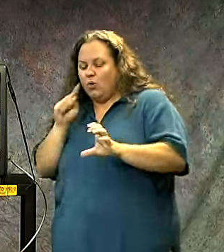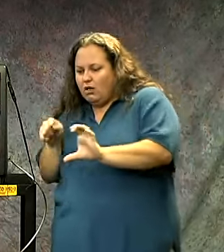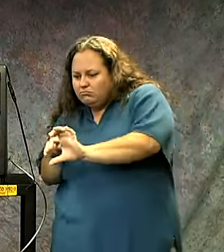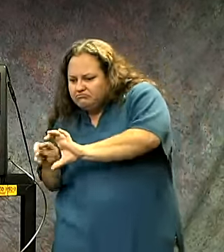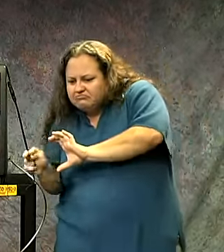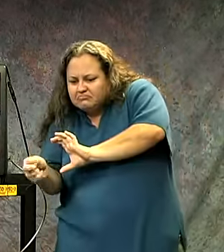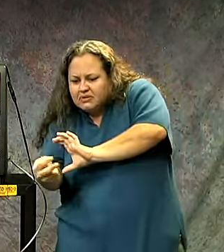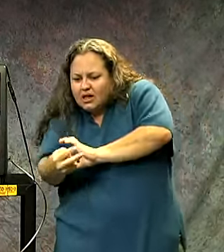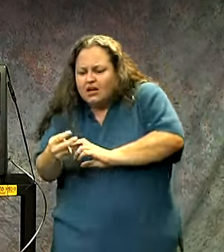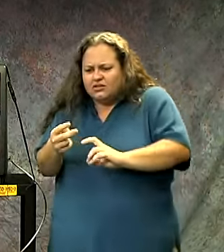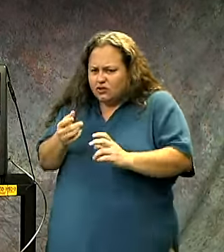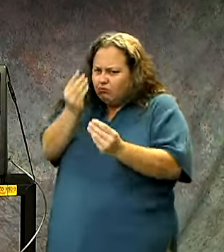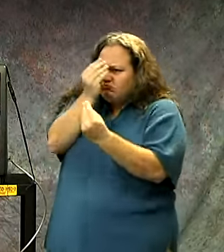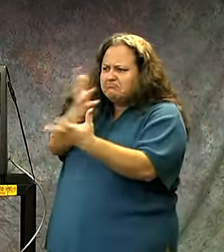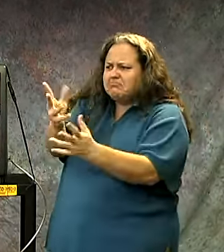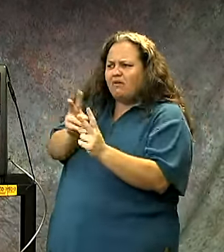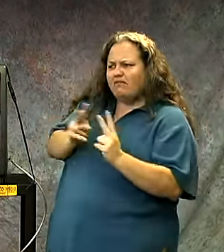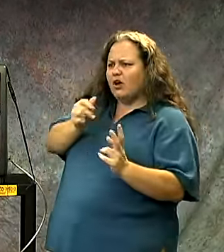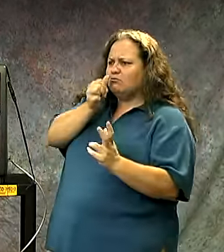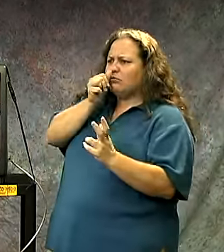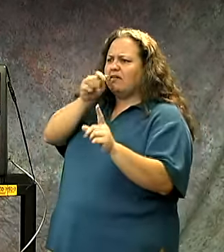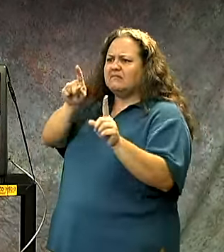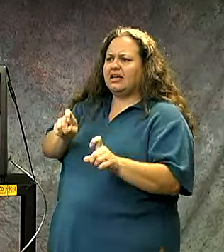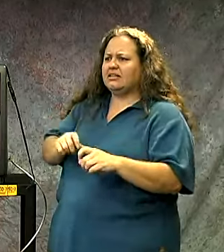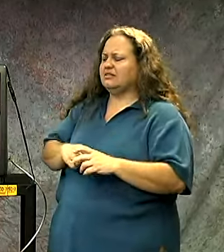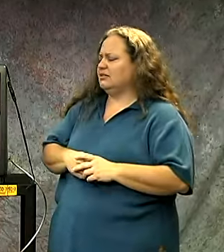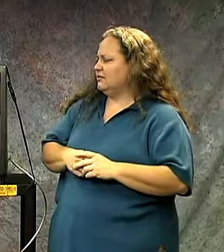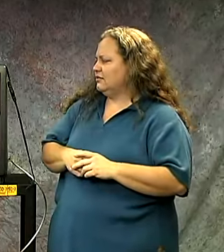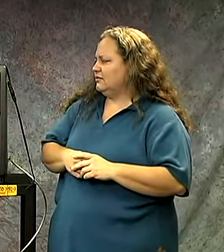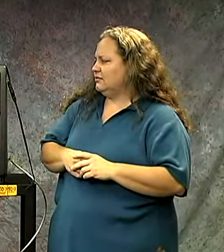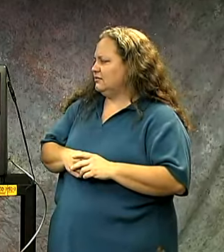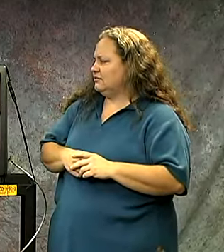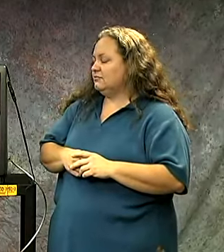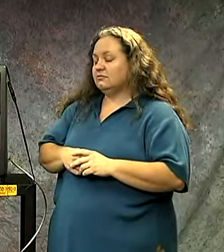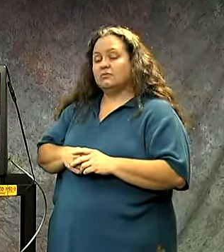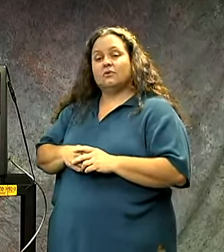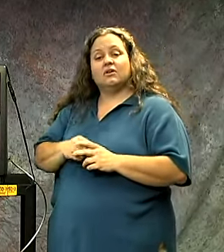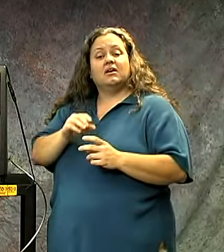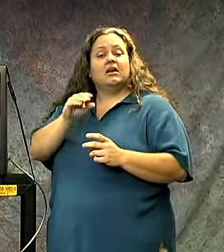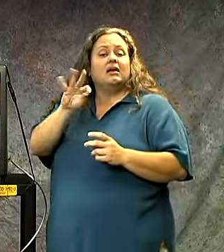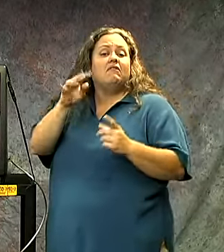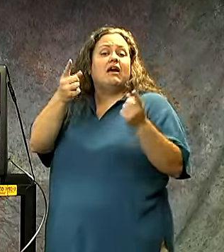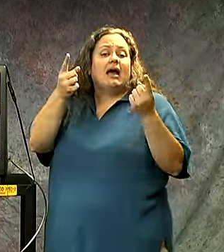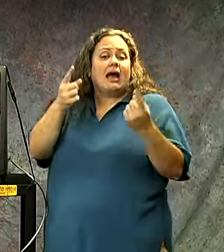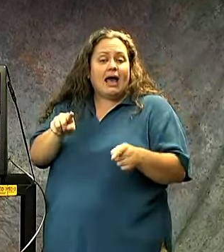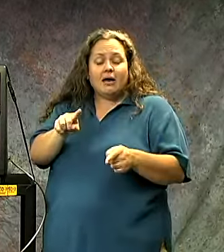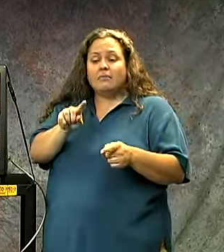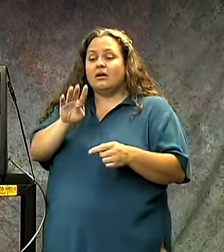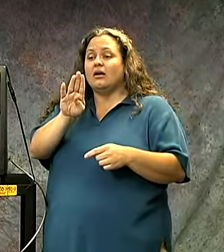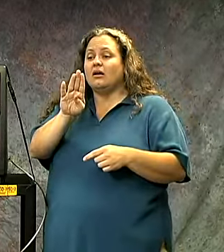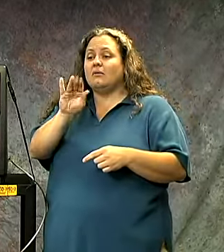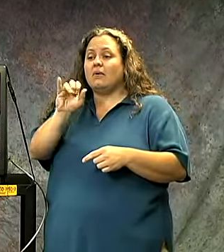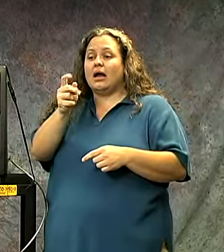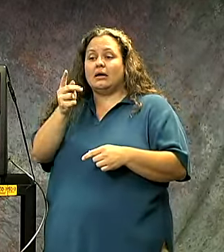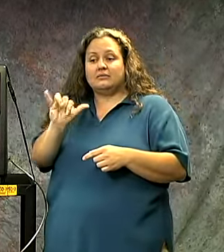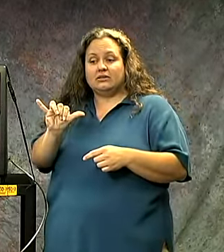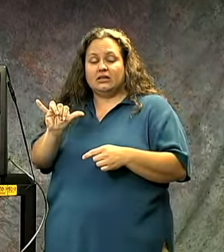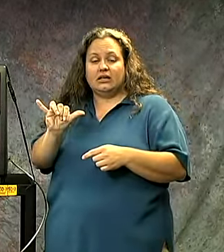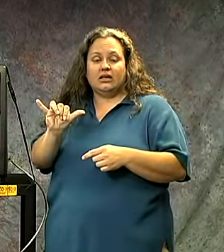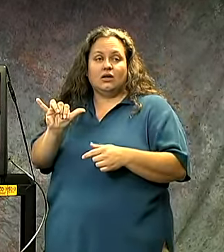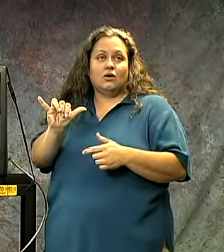very modest and very private. If the doctor does remove any tissue during these